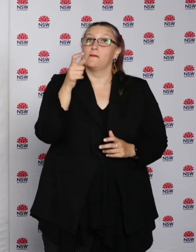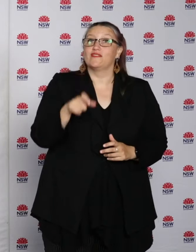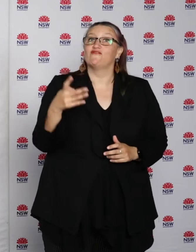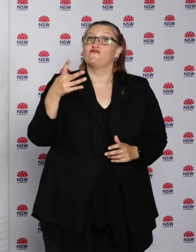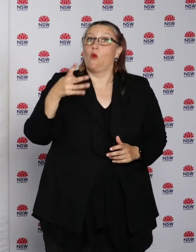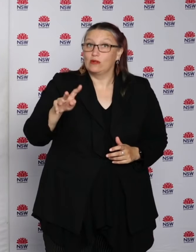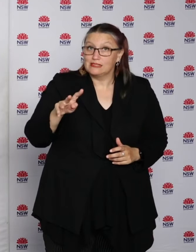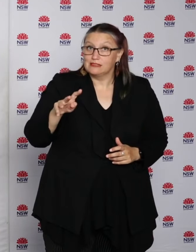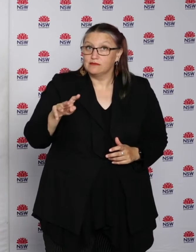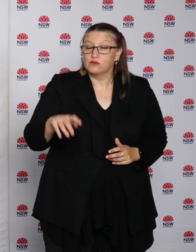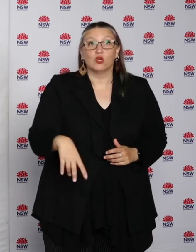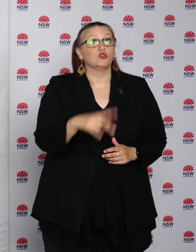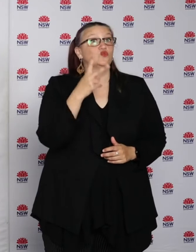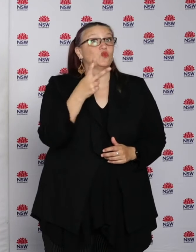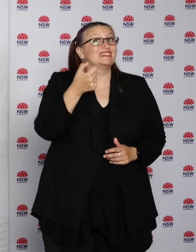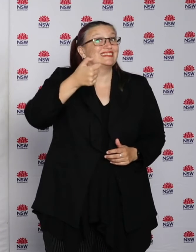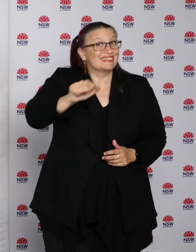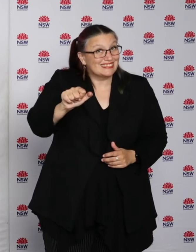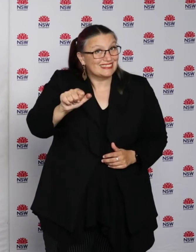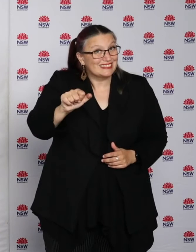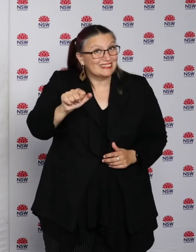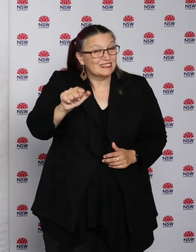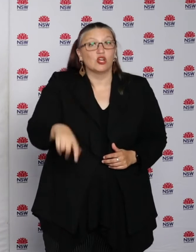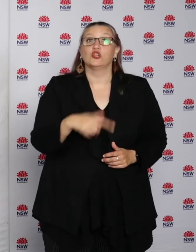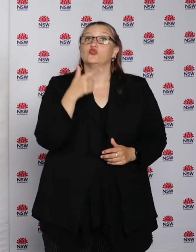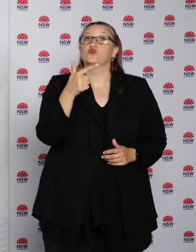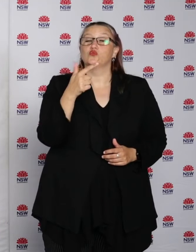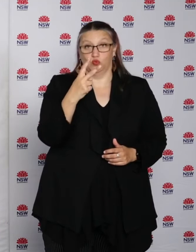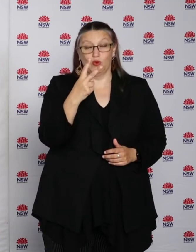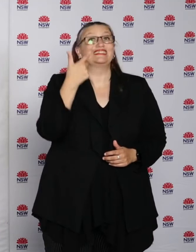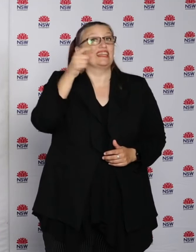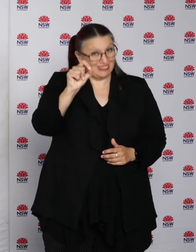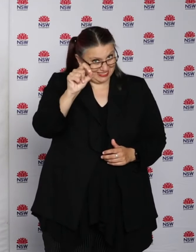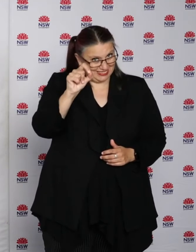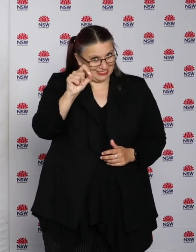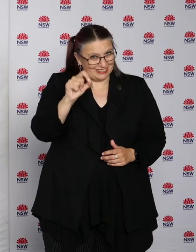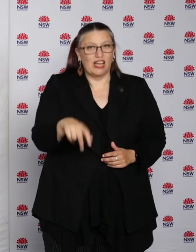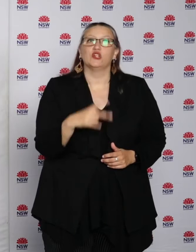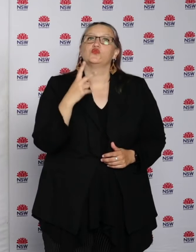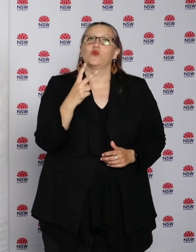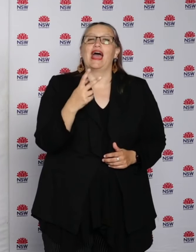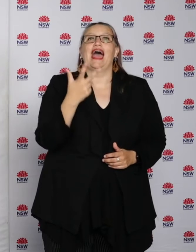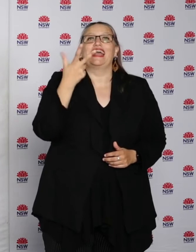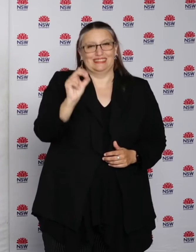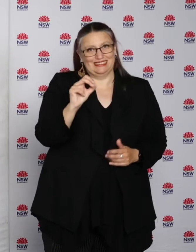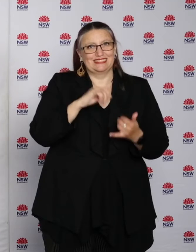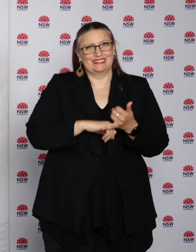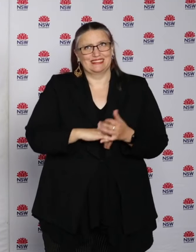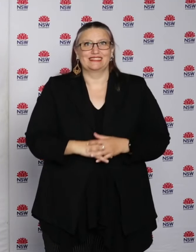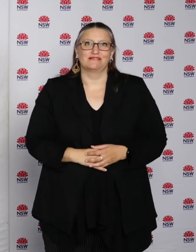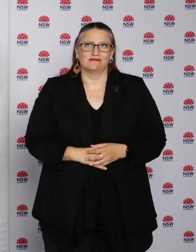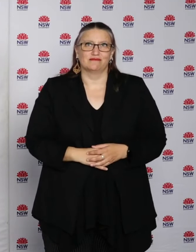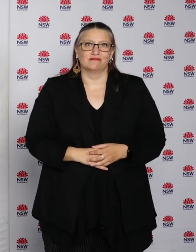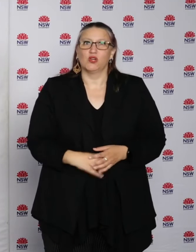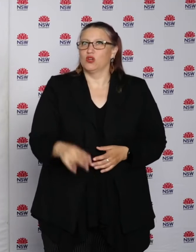60s, 2 in their 70s, and 2 people were in their 80s. 3 of the 6 people who died were not vaccinated, and 3